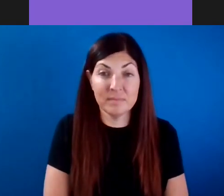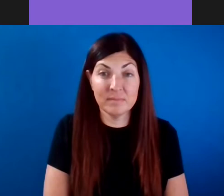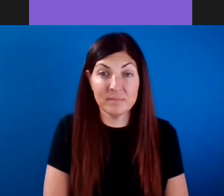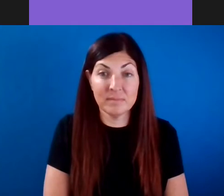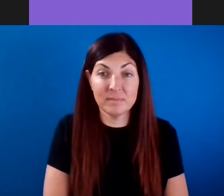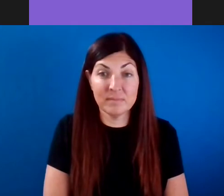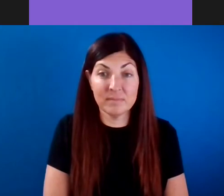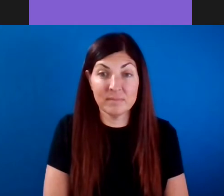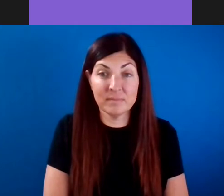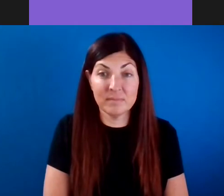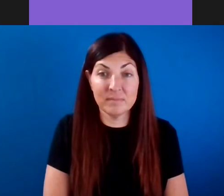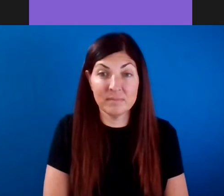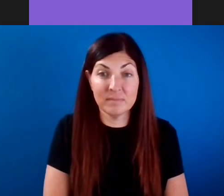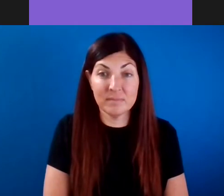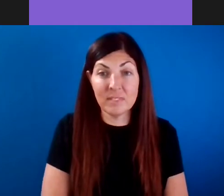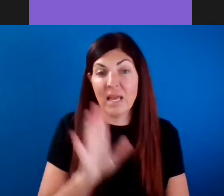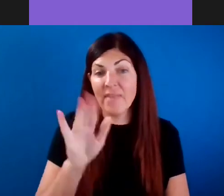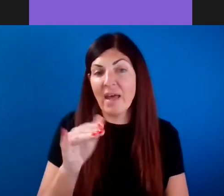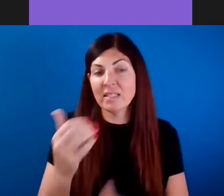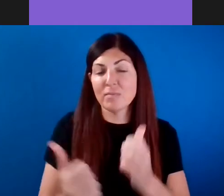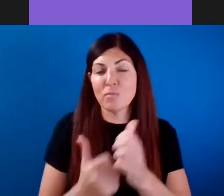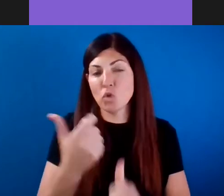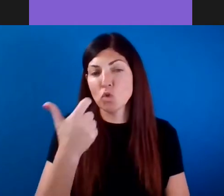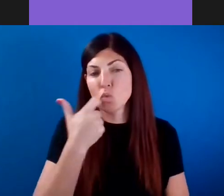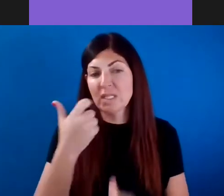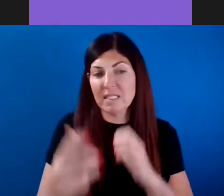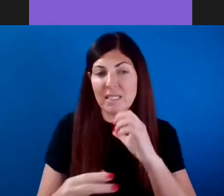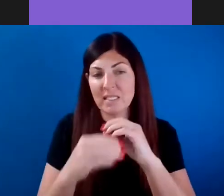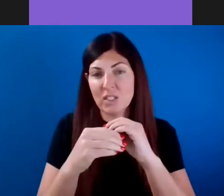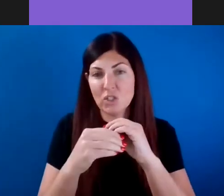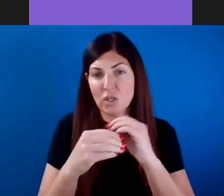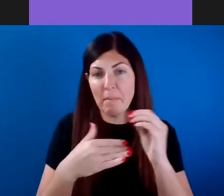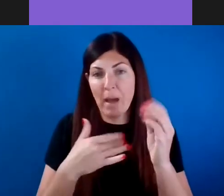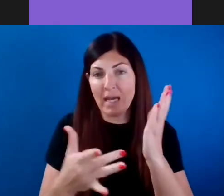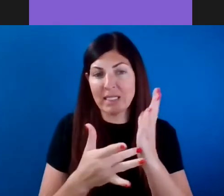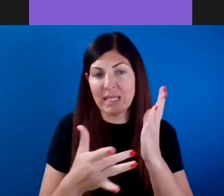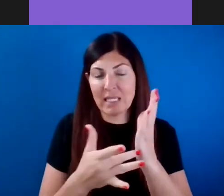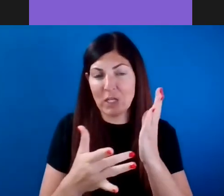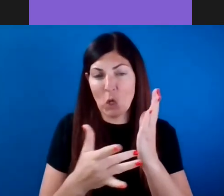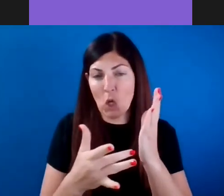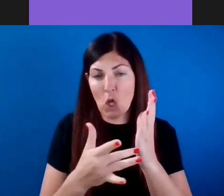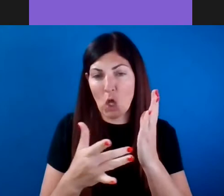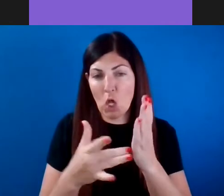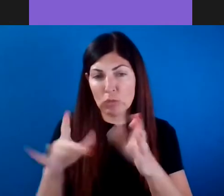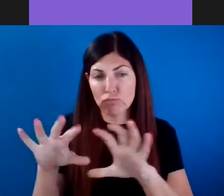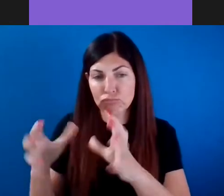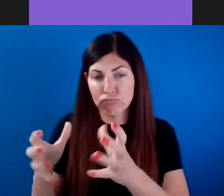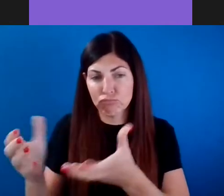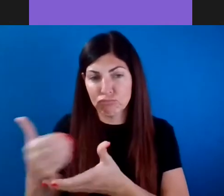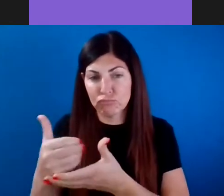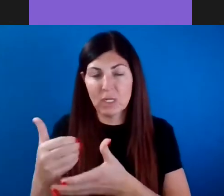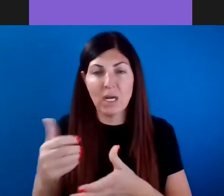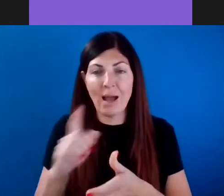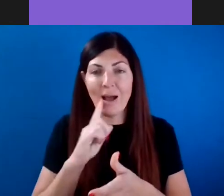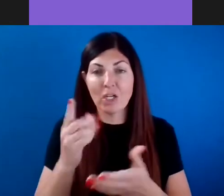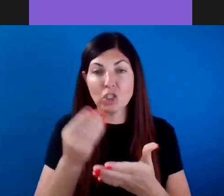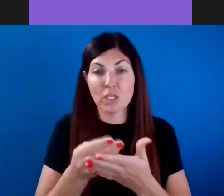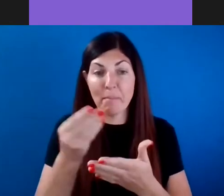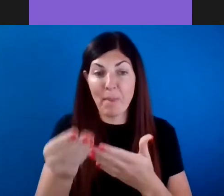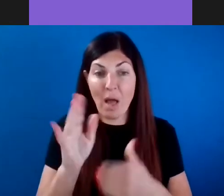So that one is actually the most recent addition to my technical wheelhouse. I actually bought that